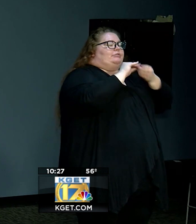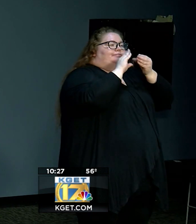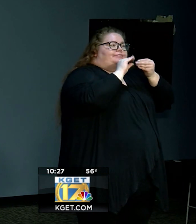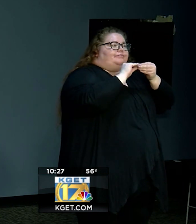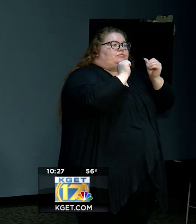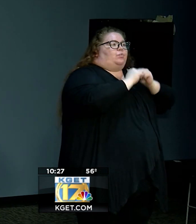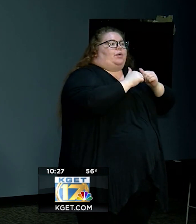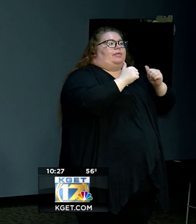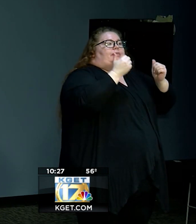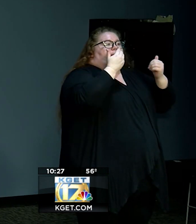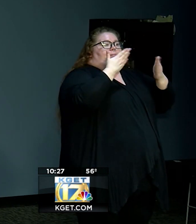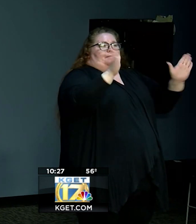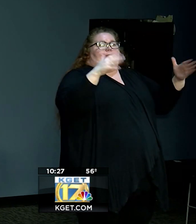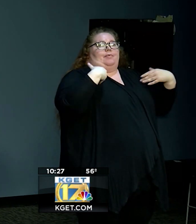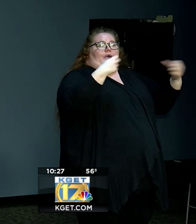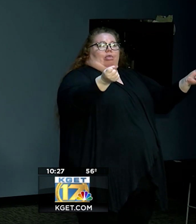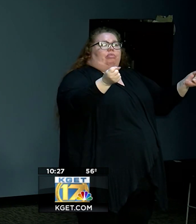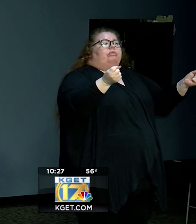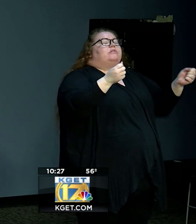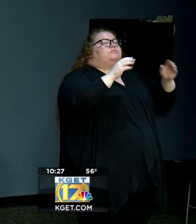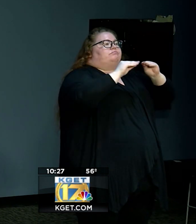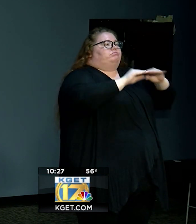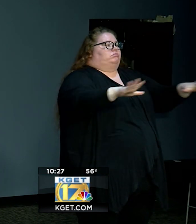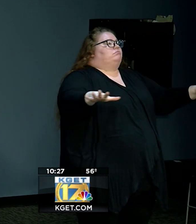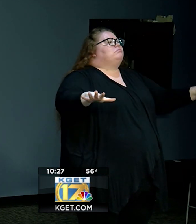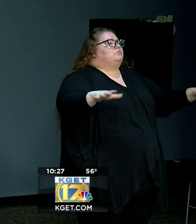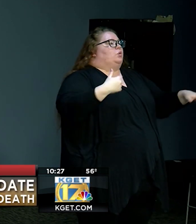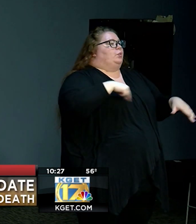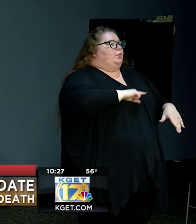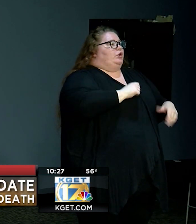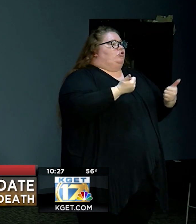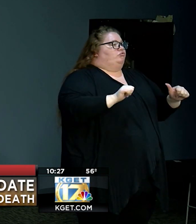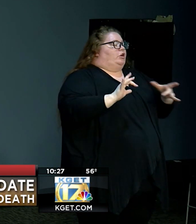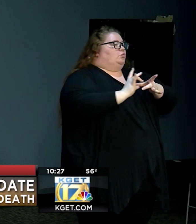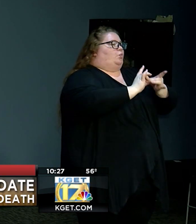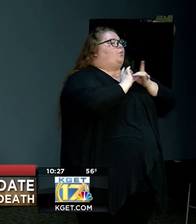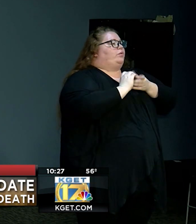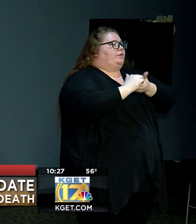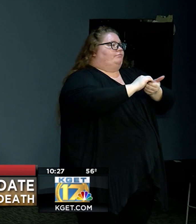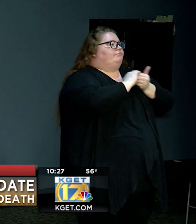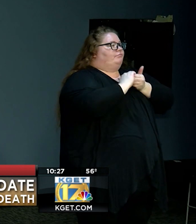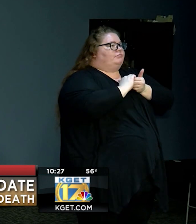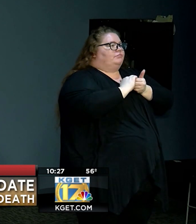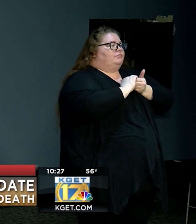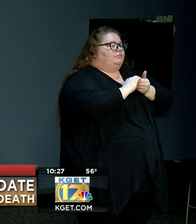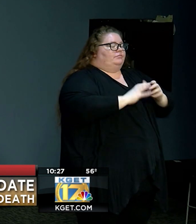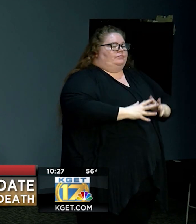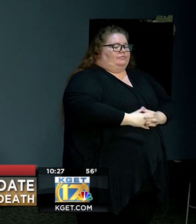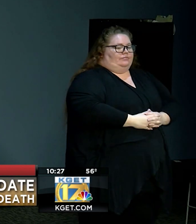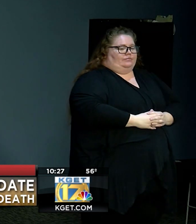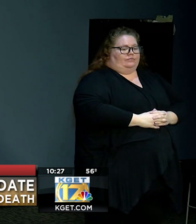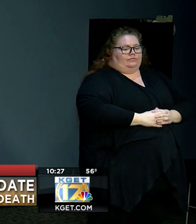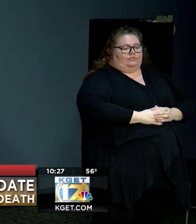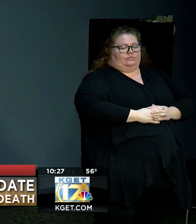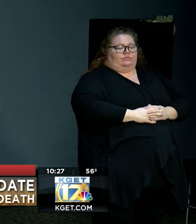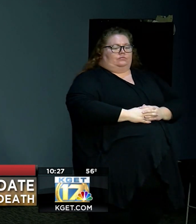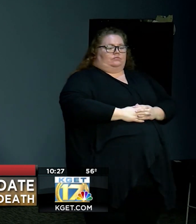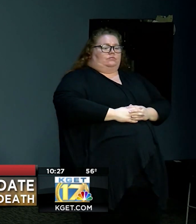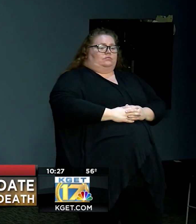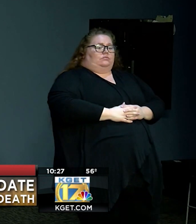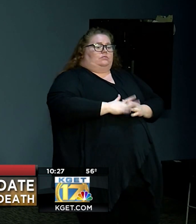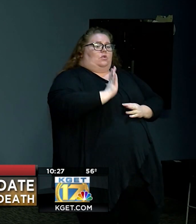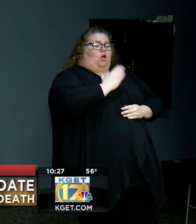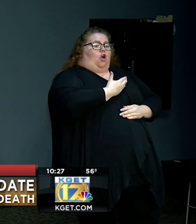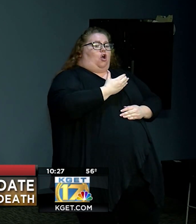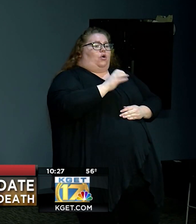and we're all coordinated and working together as one county. We also remain, our EOC